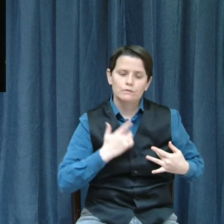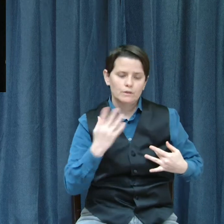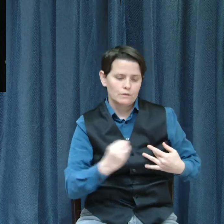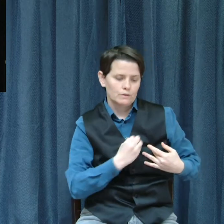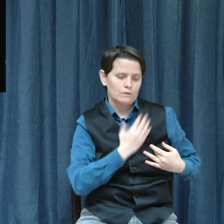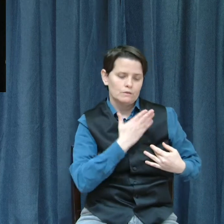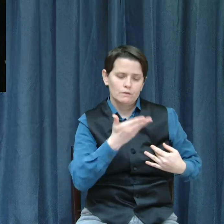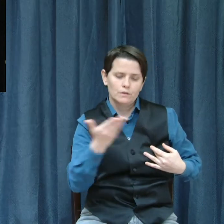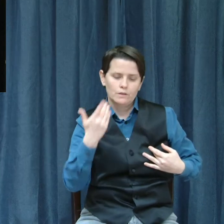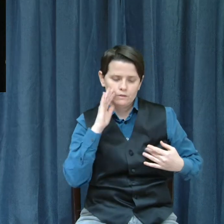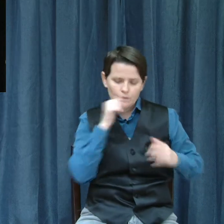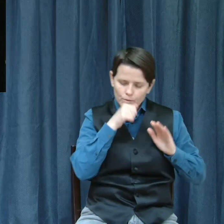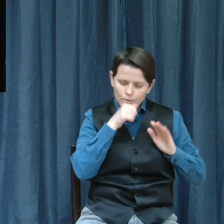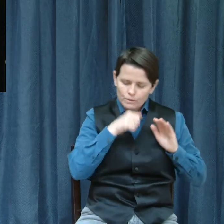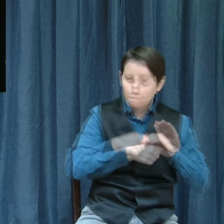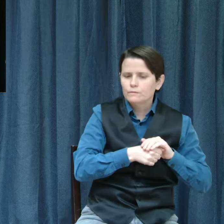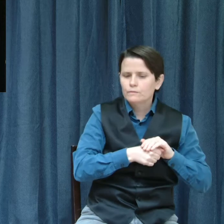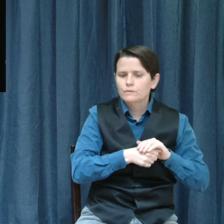Open your very being